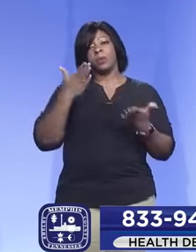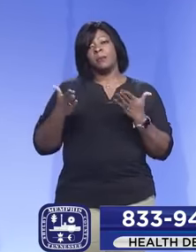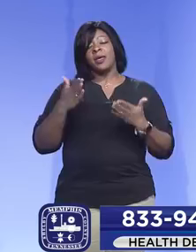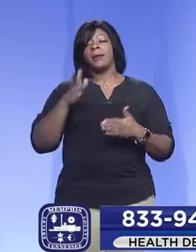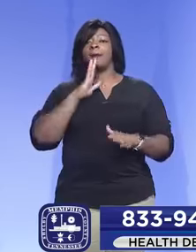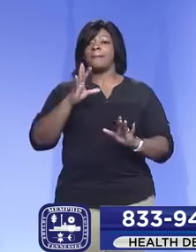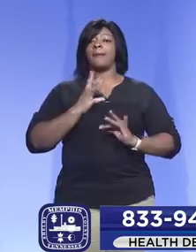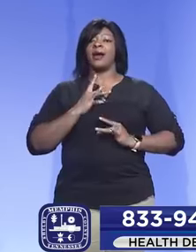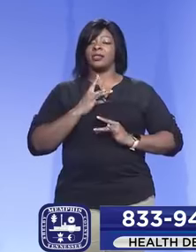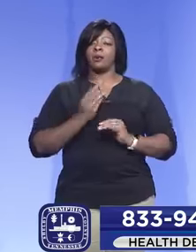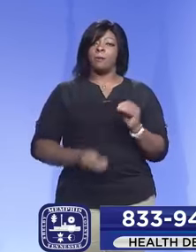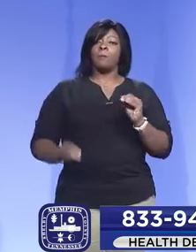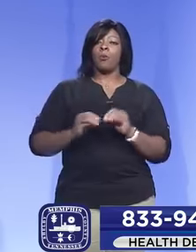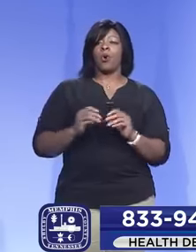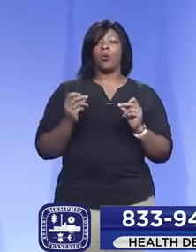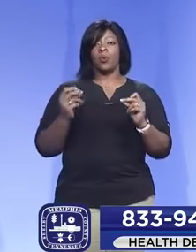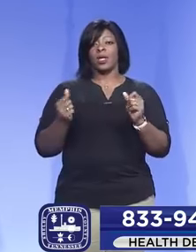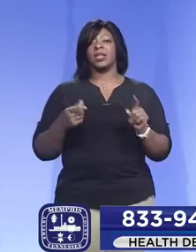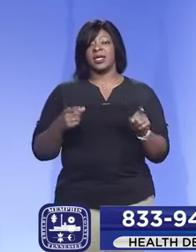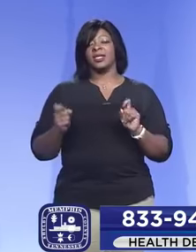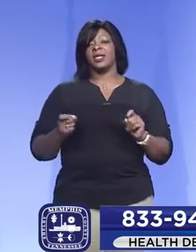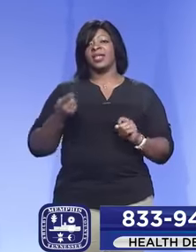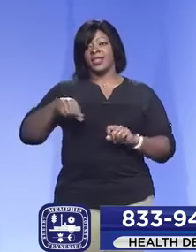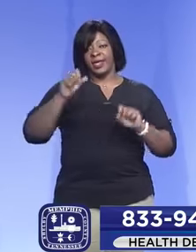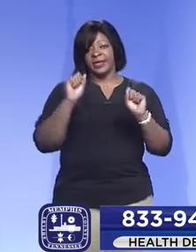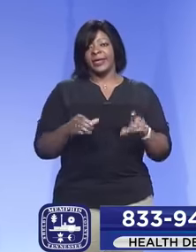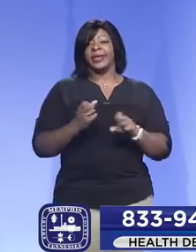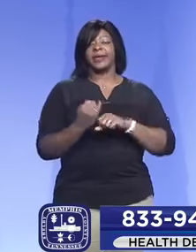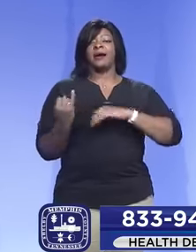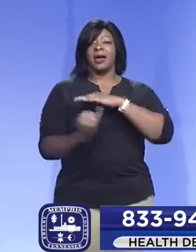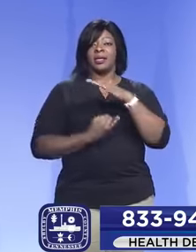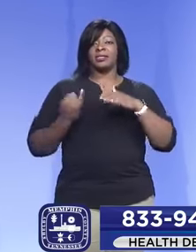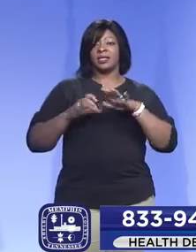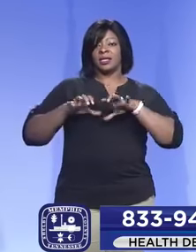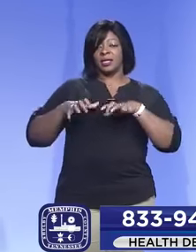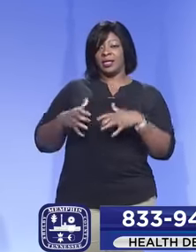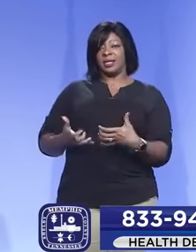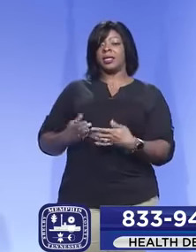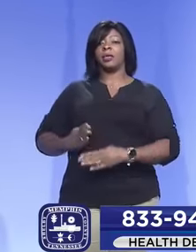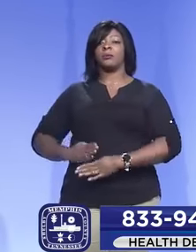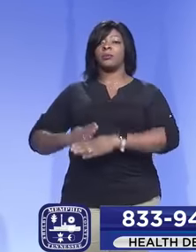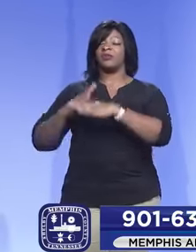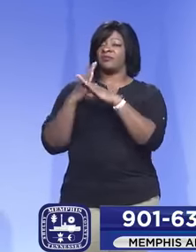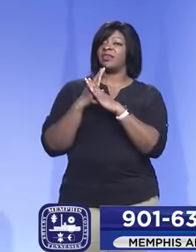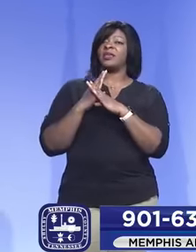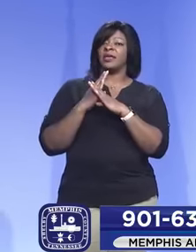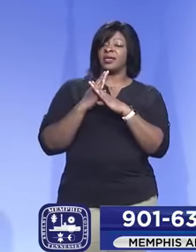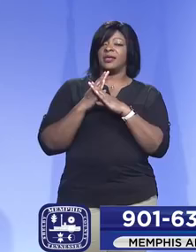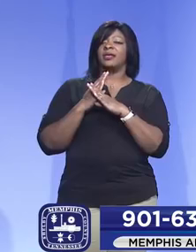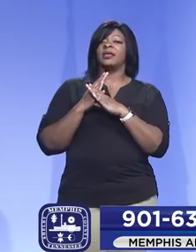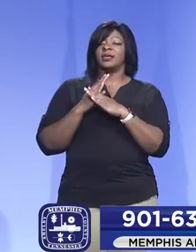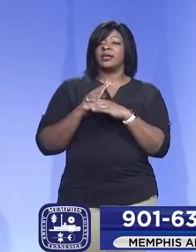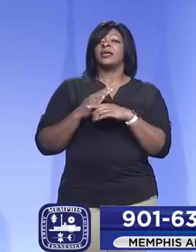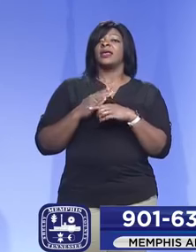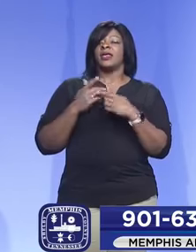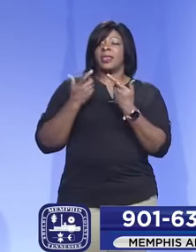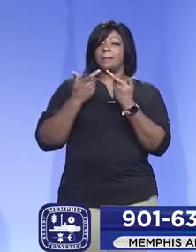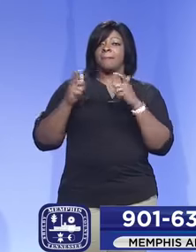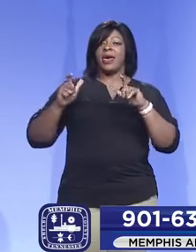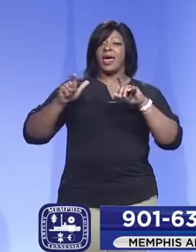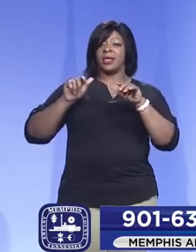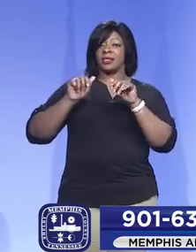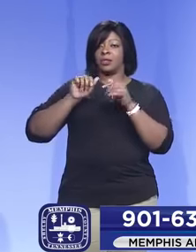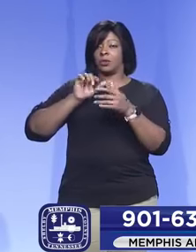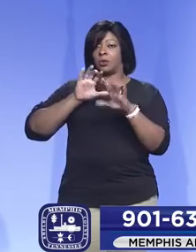be positive much more quickly so that they can get isolated and prevent the mass quarantining of